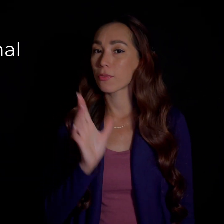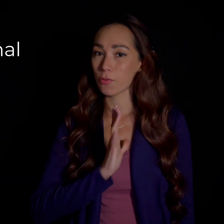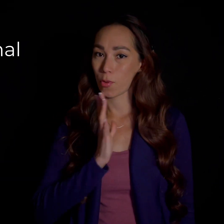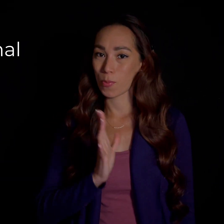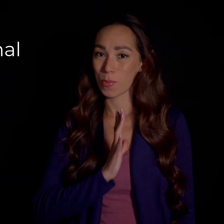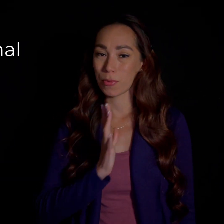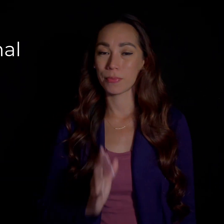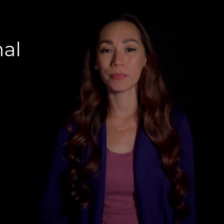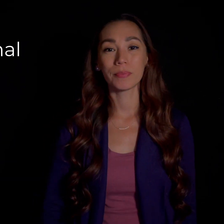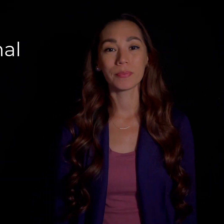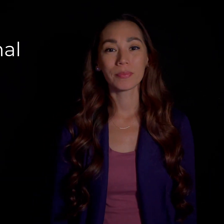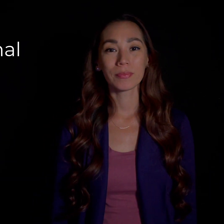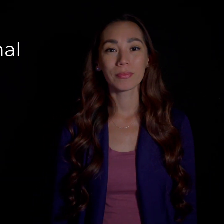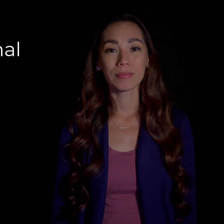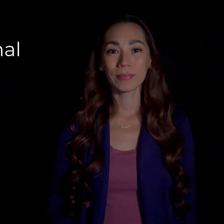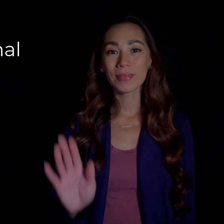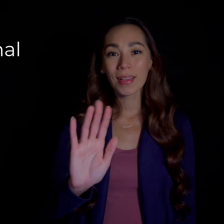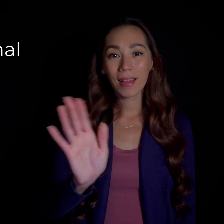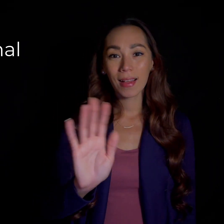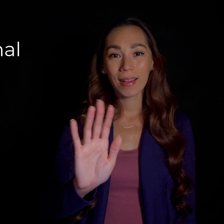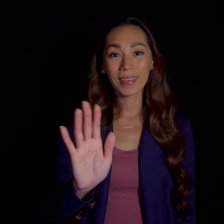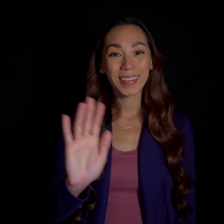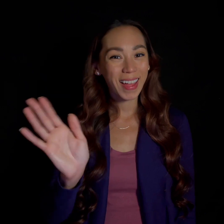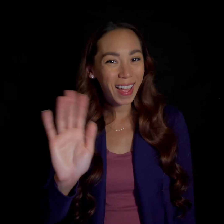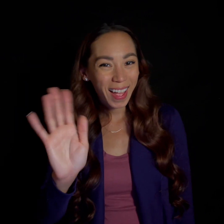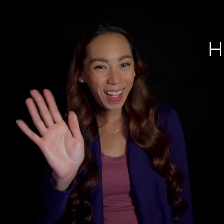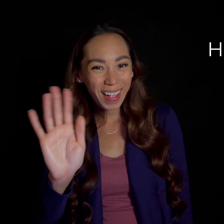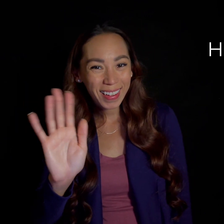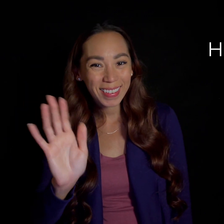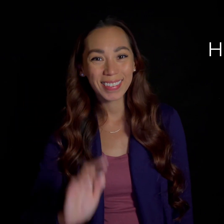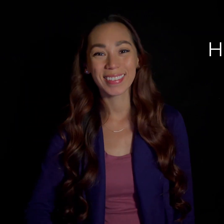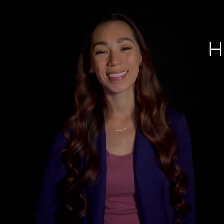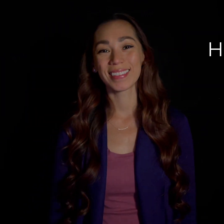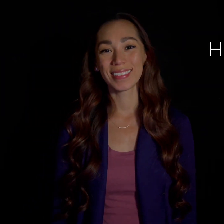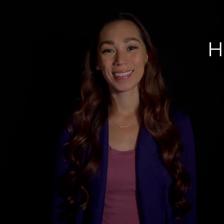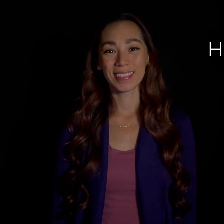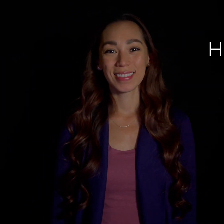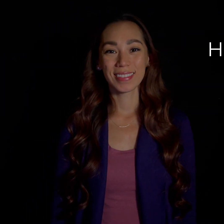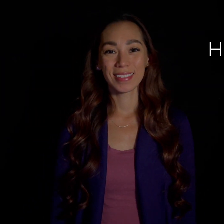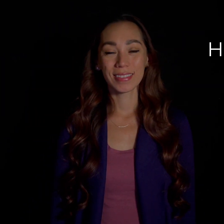Now we'll do informal words. Hi. Hey.